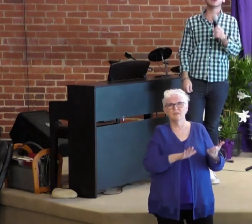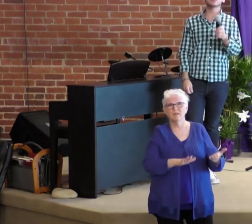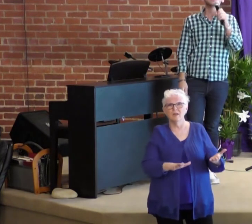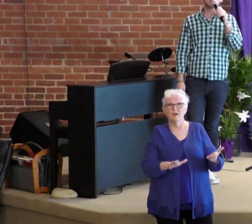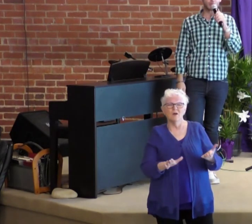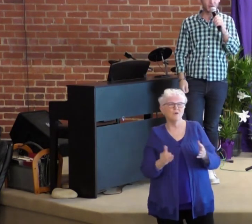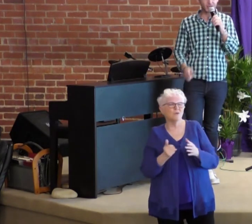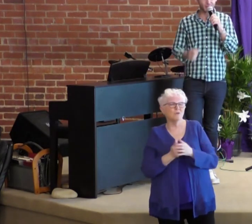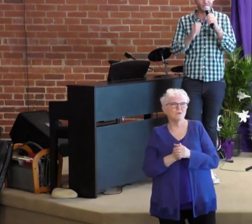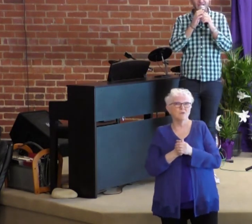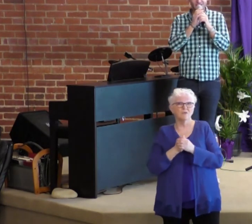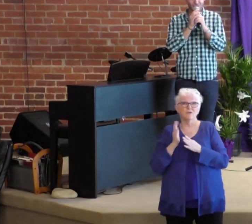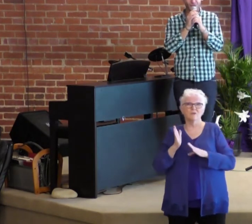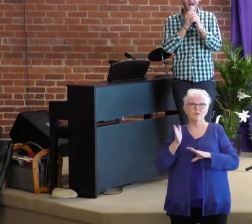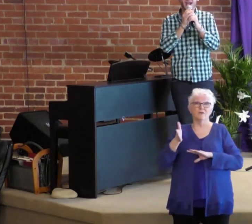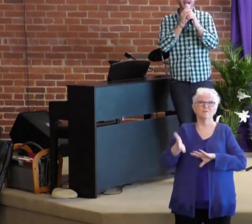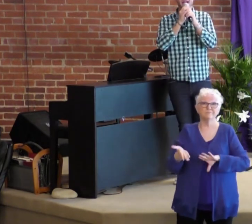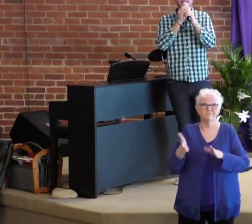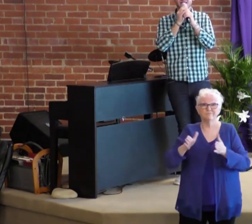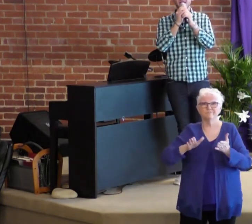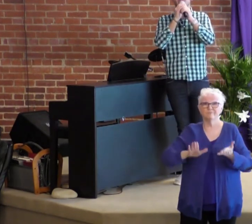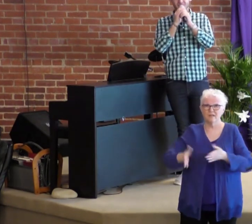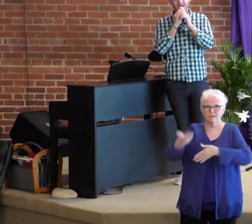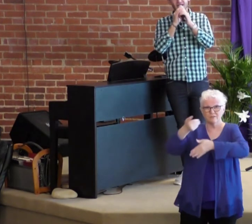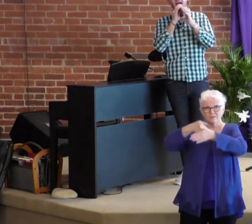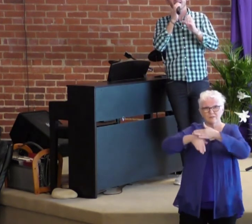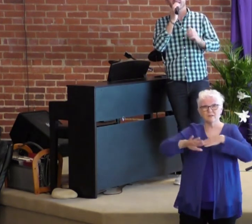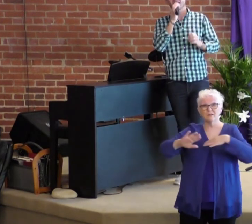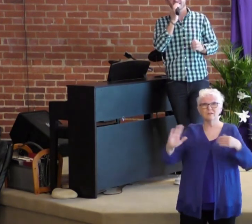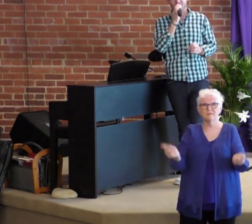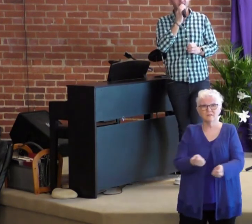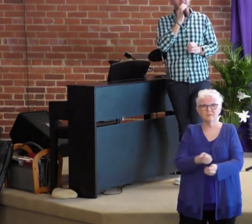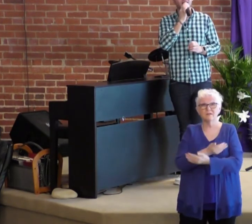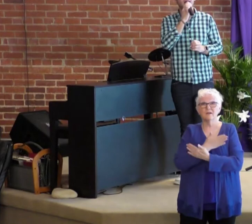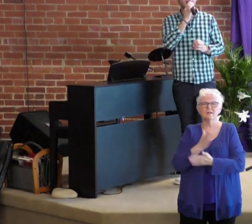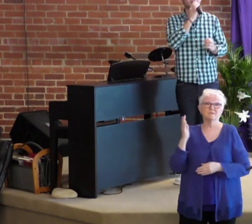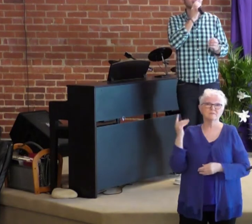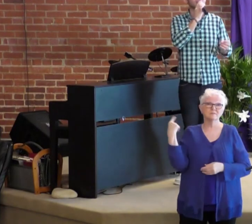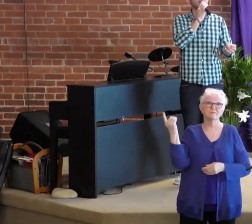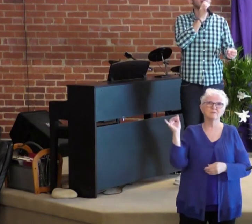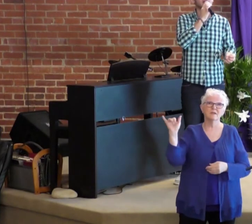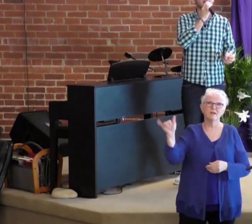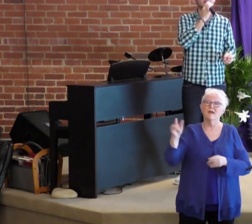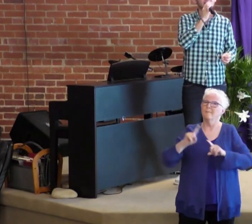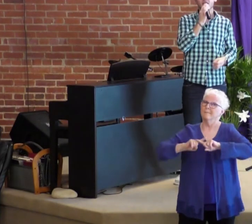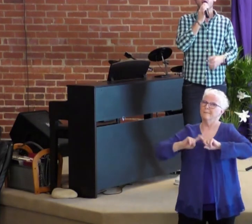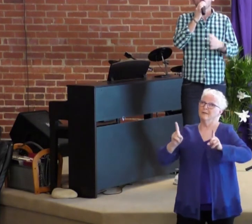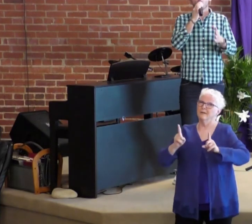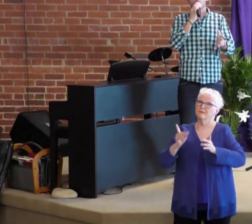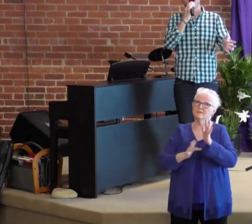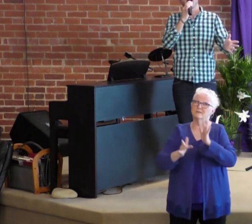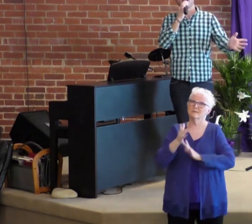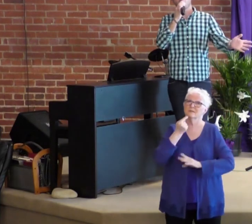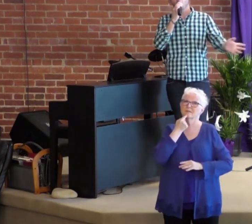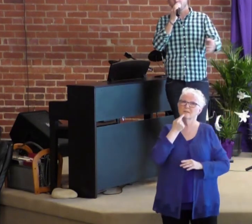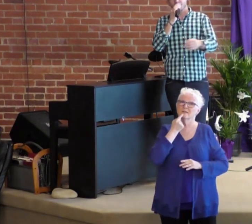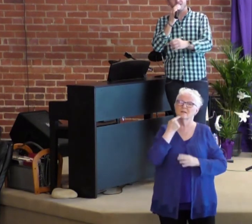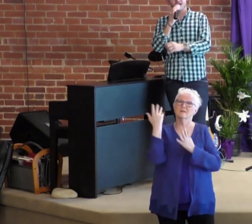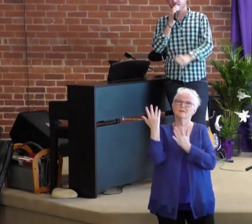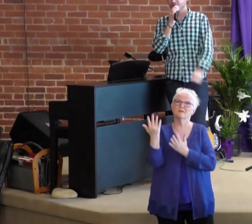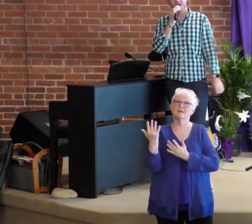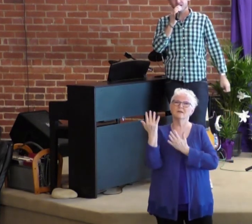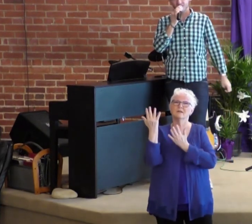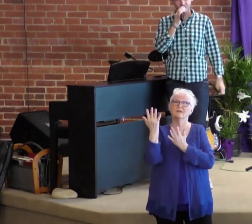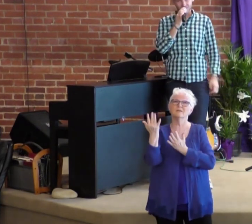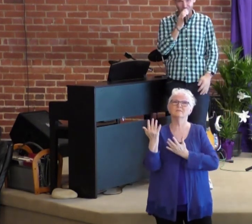Jordan to enter into rest. But I did say I'd be waiting right on